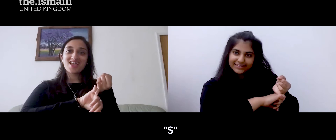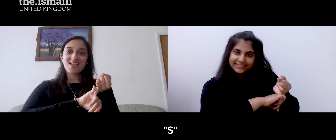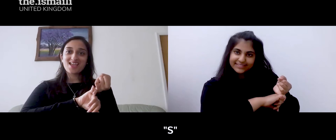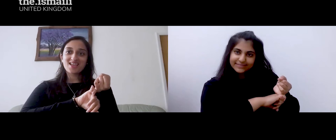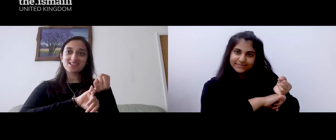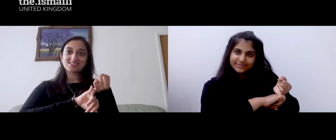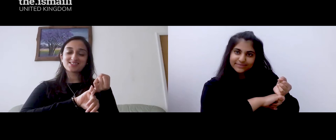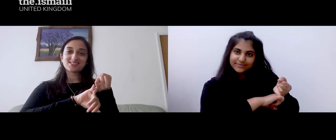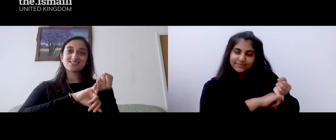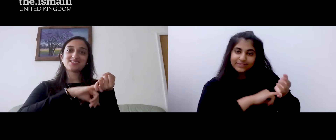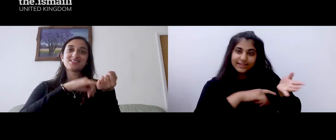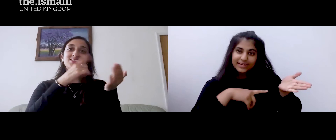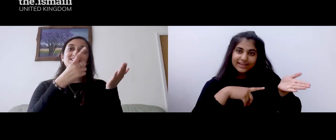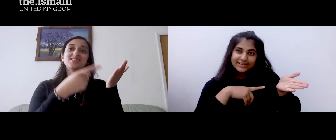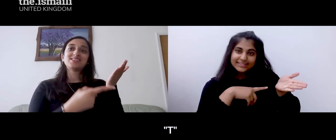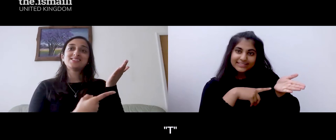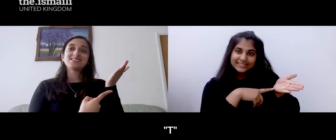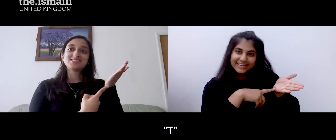S,